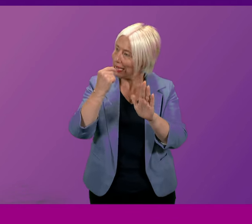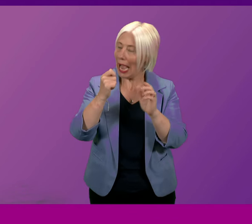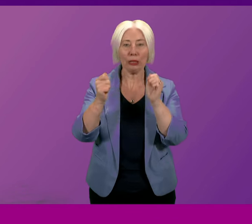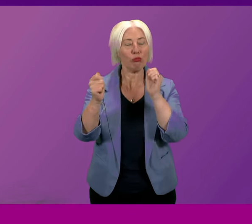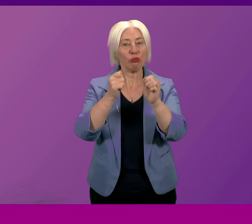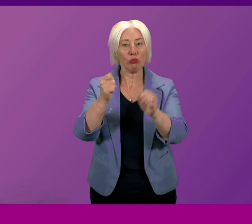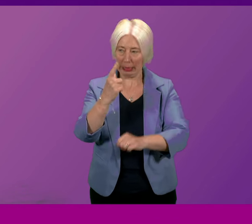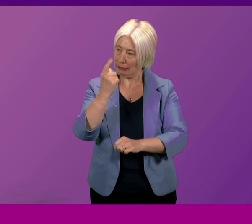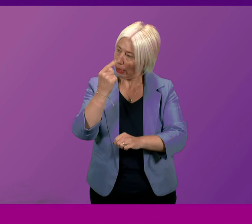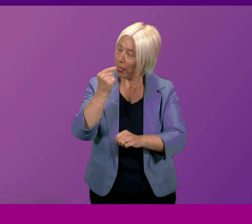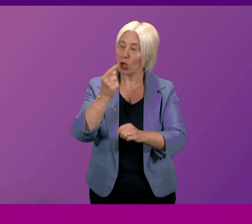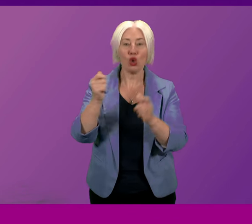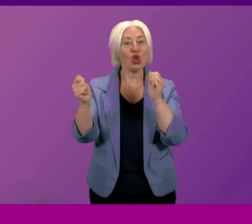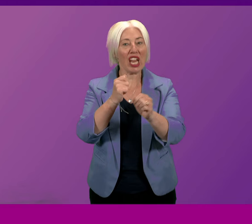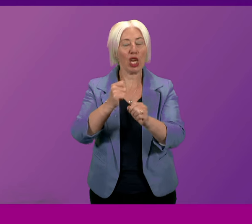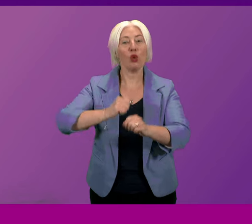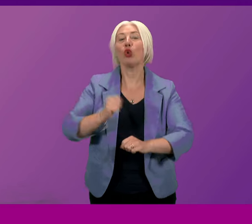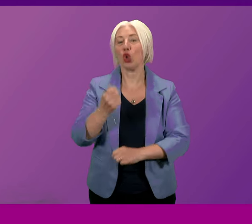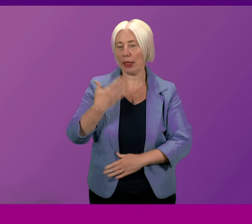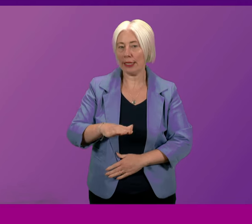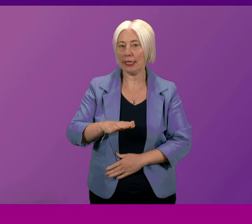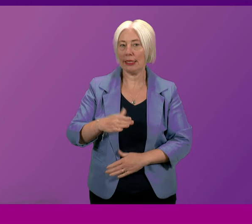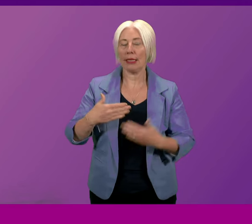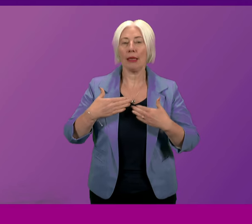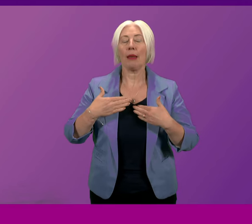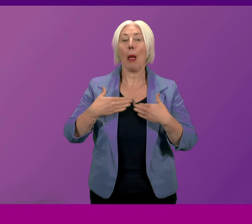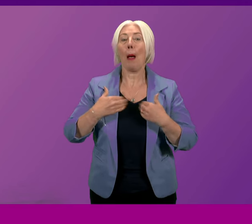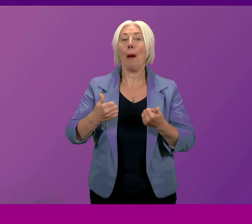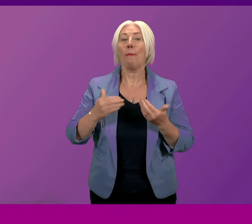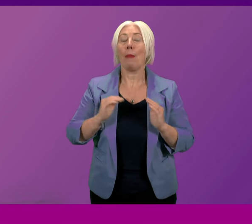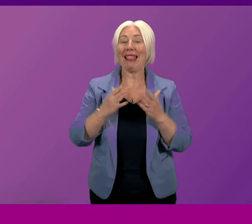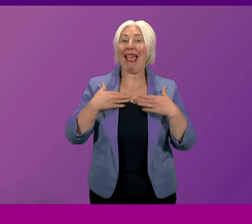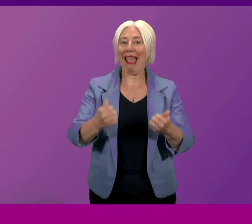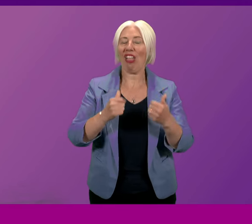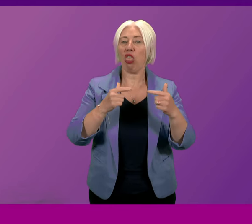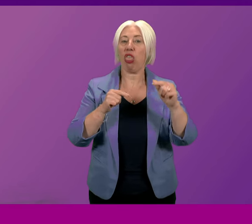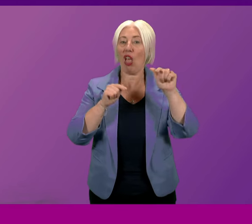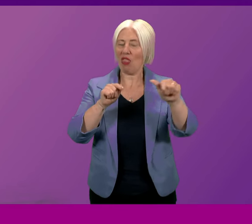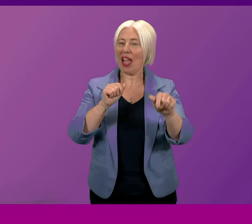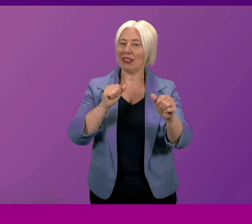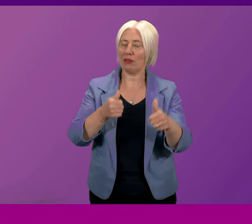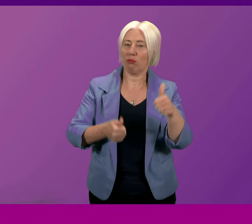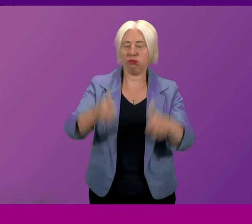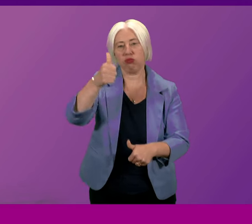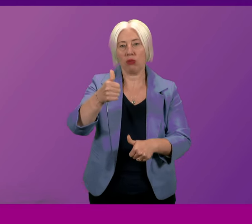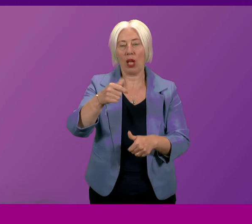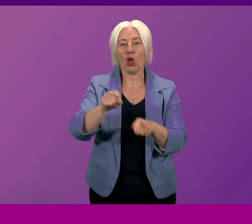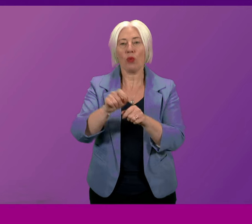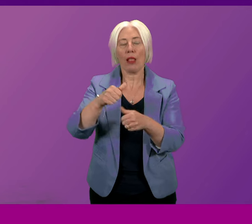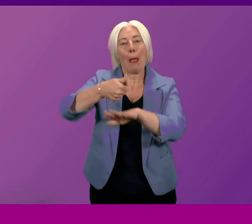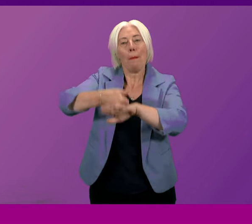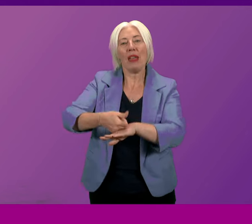needs. Putting public health ahead of corporate interests with a smoking ban and a minimum price on